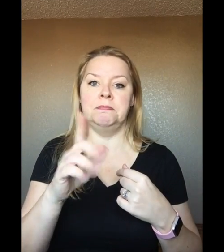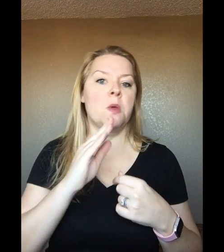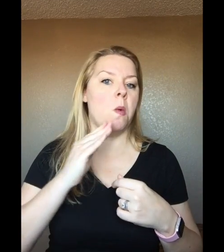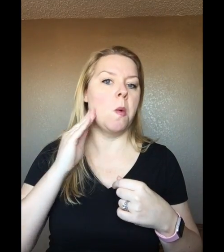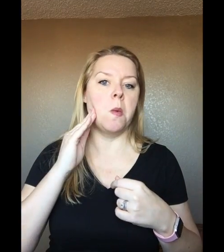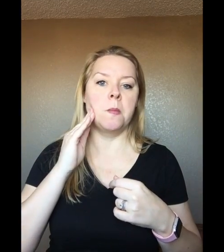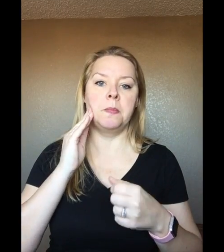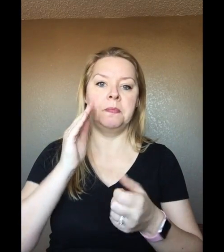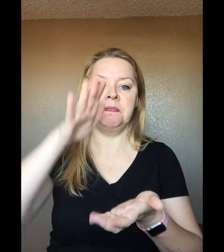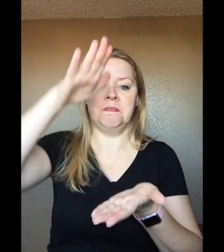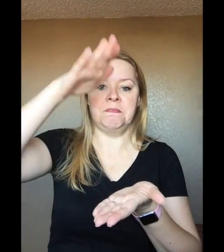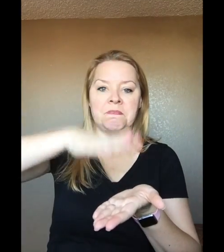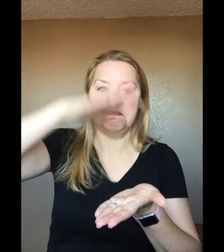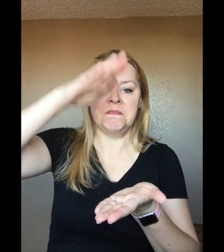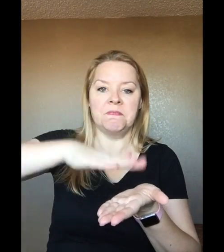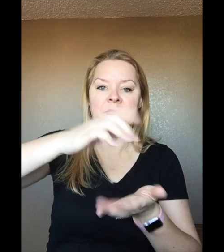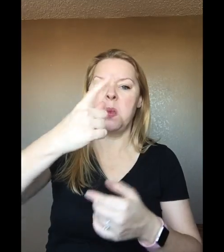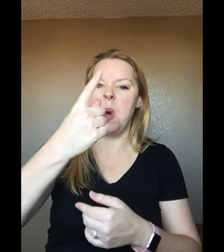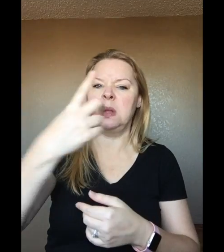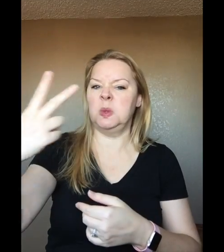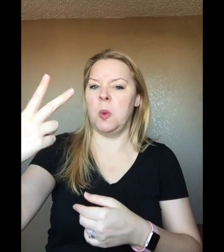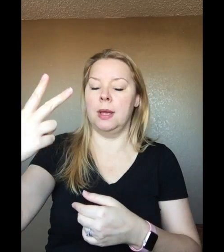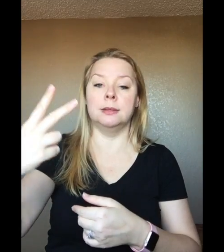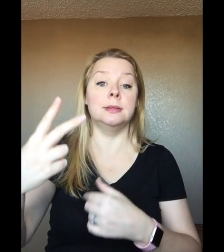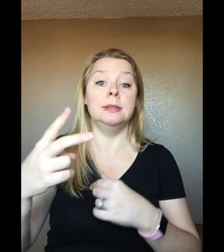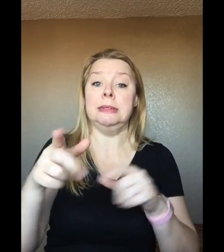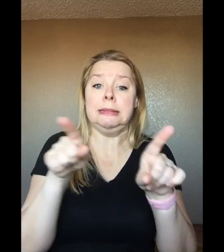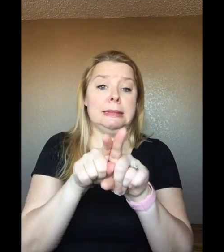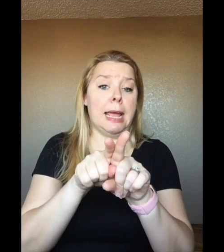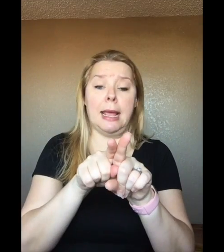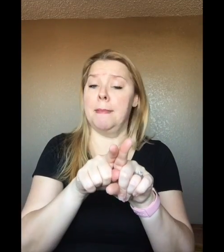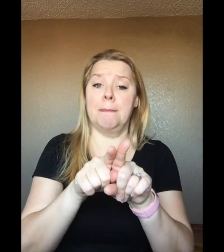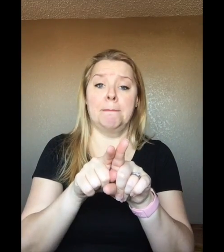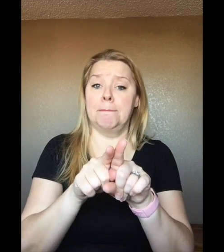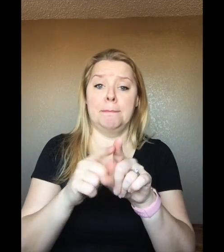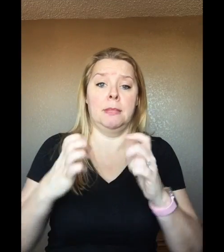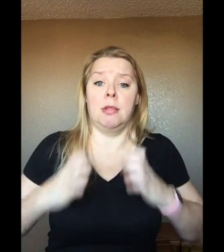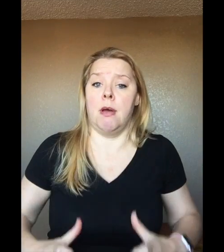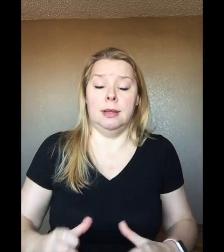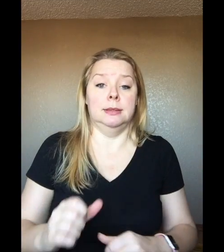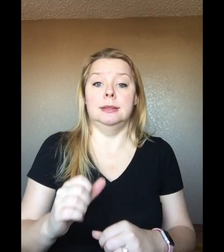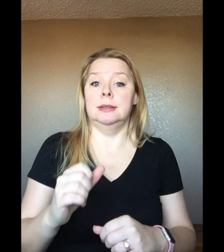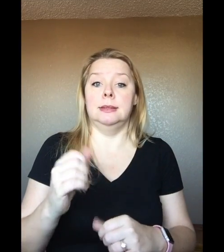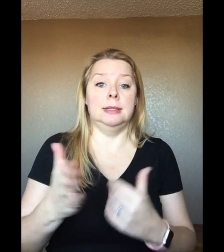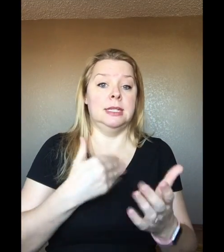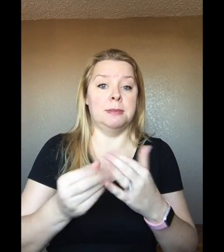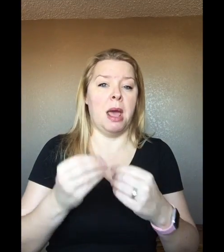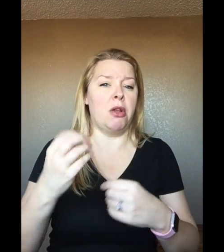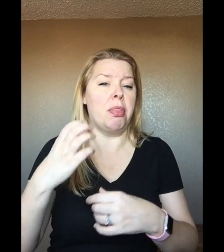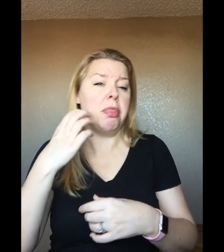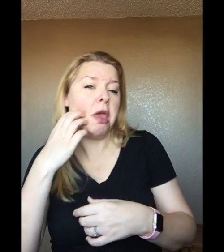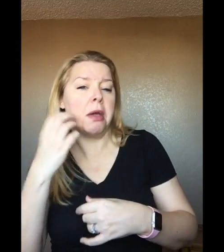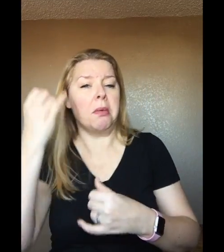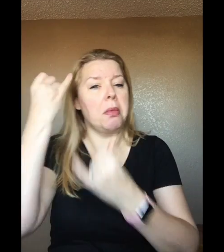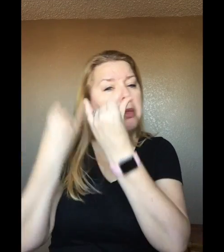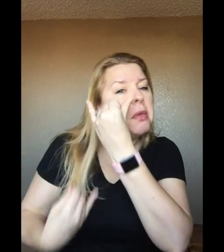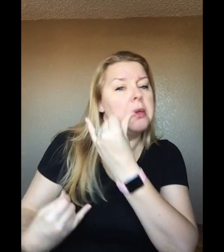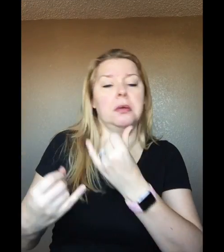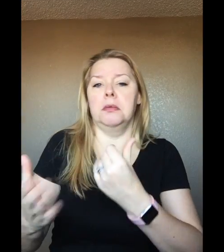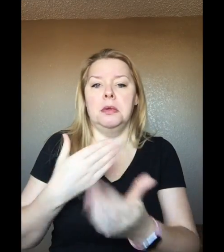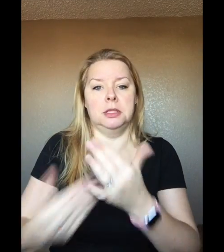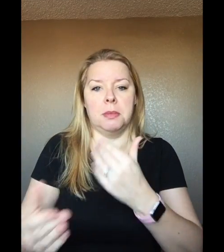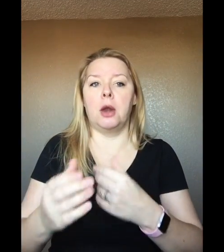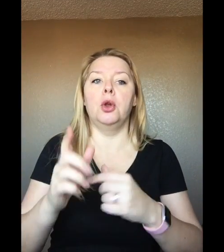or 2 pumps. Even in my salon, for most of my clients, doesn't matter how much hair you have, I don't use a lot of product because then I have to get all of it back